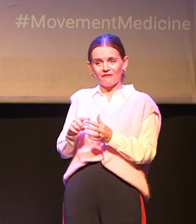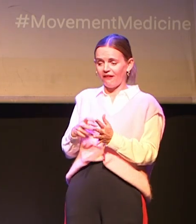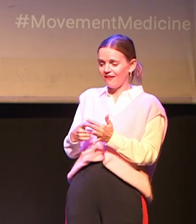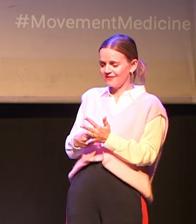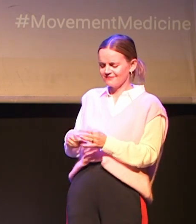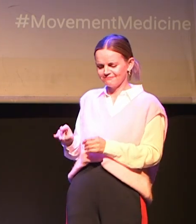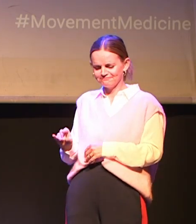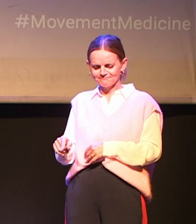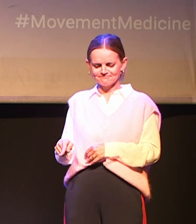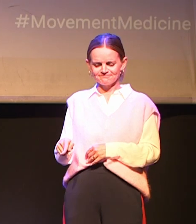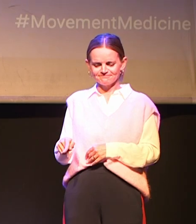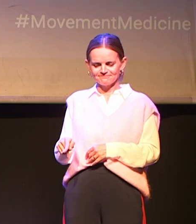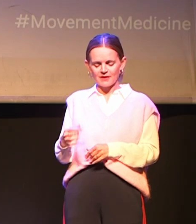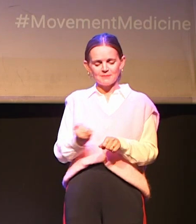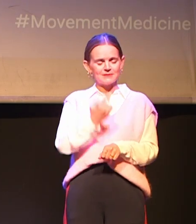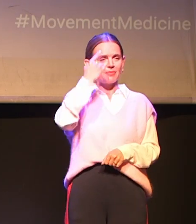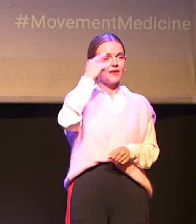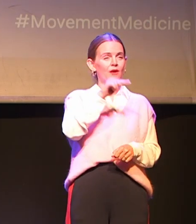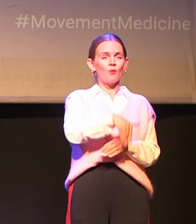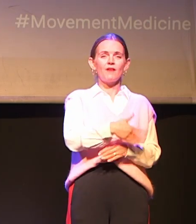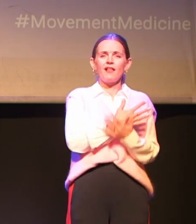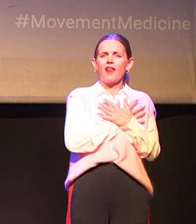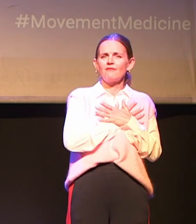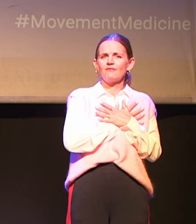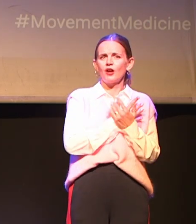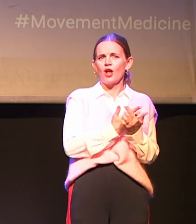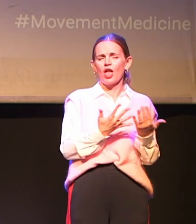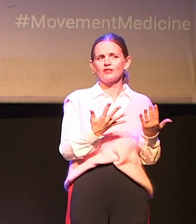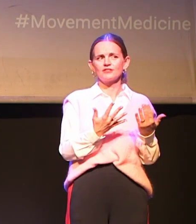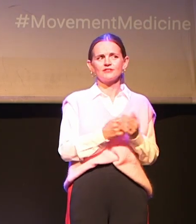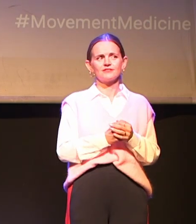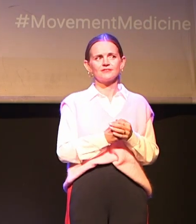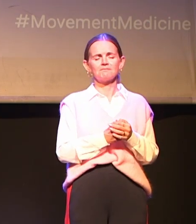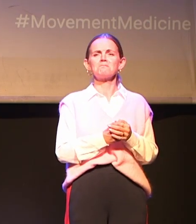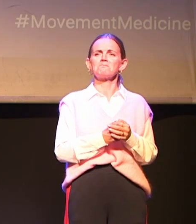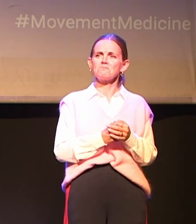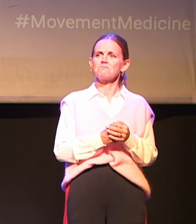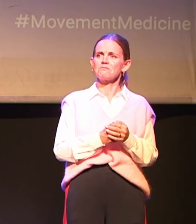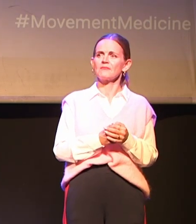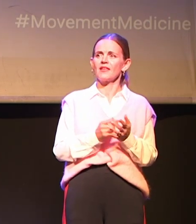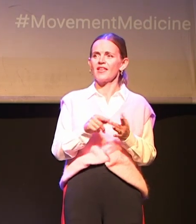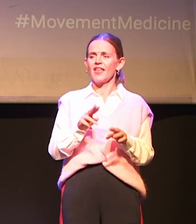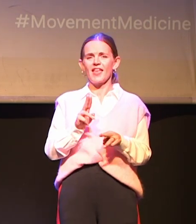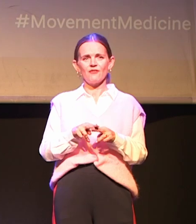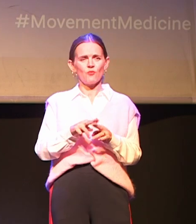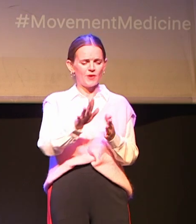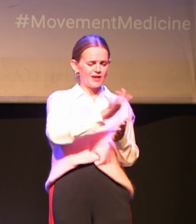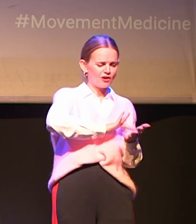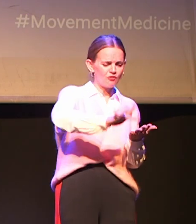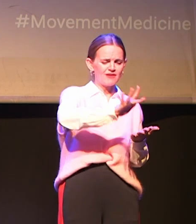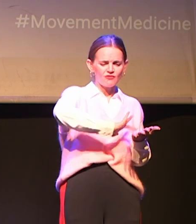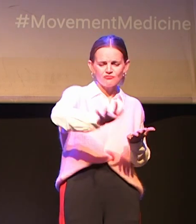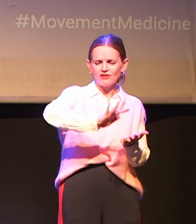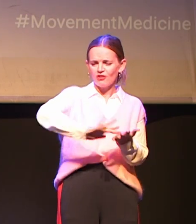is making me think about love a lot. And what if we, with that kind of seriousness and rigor, got rid of all the things that